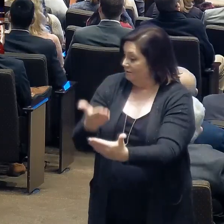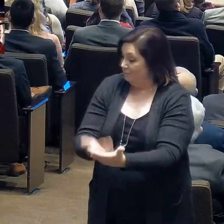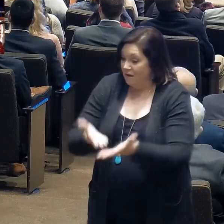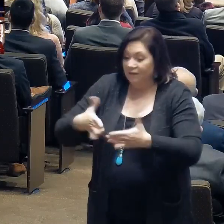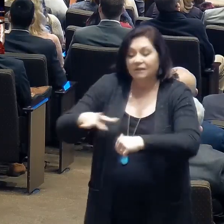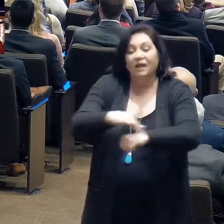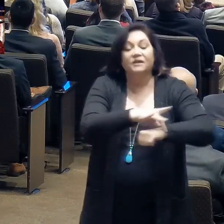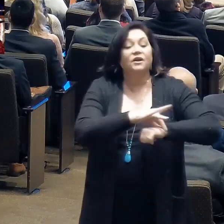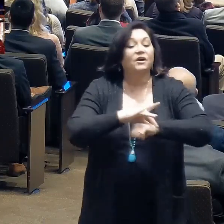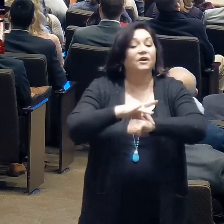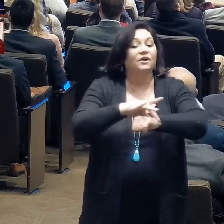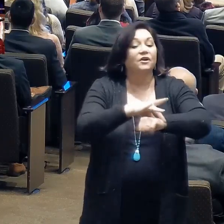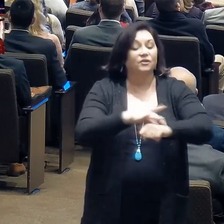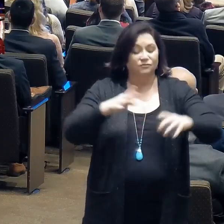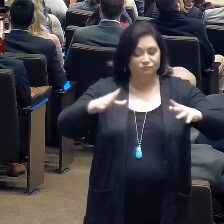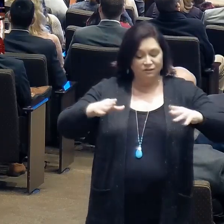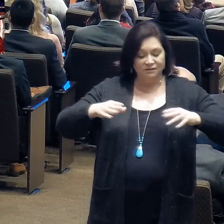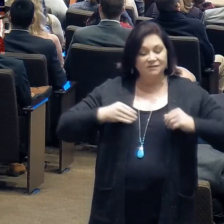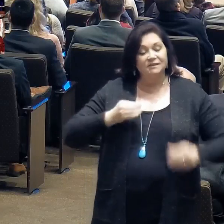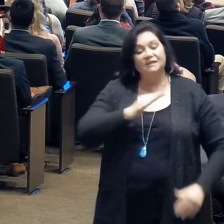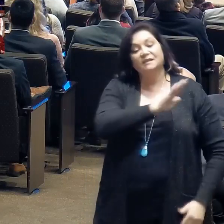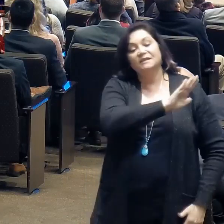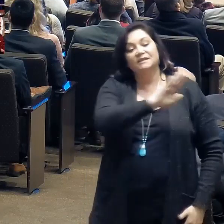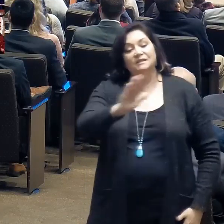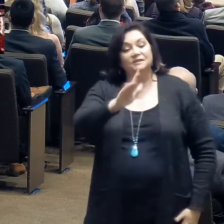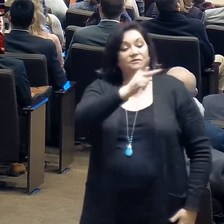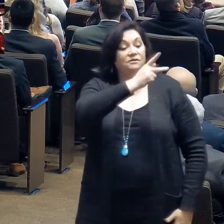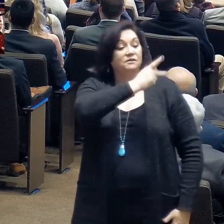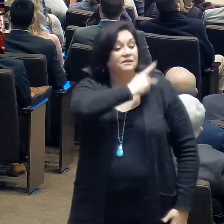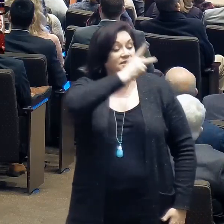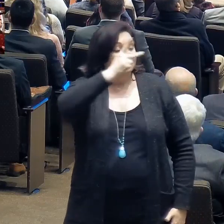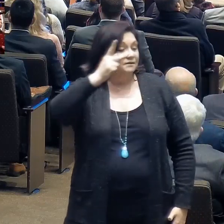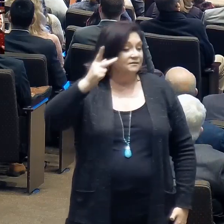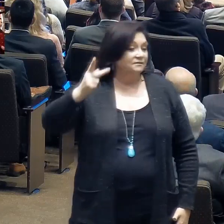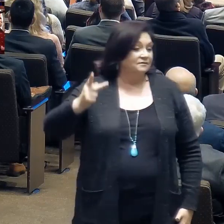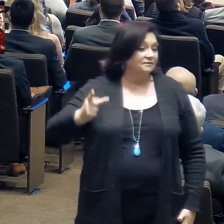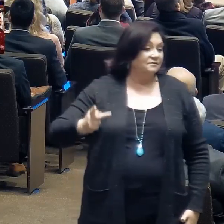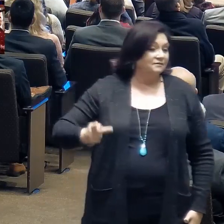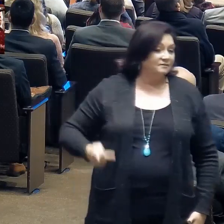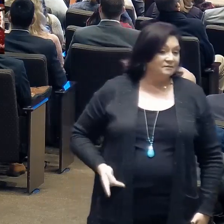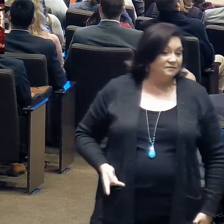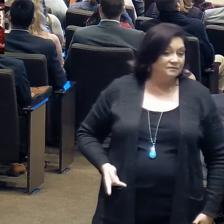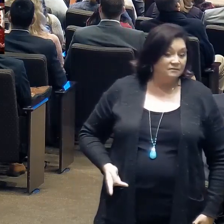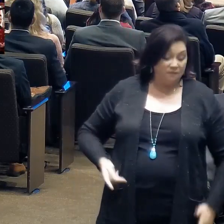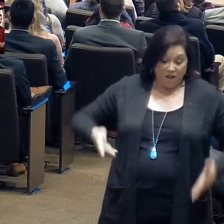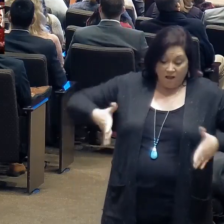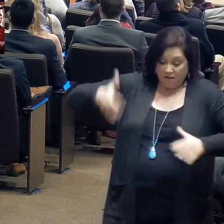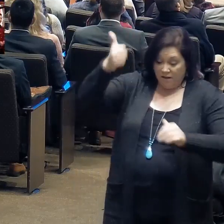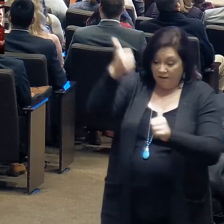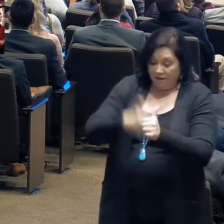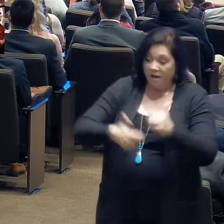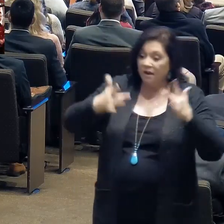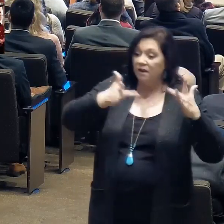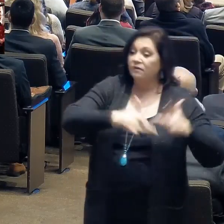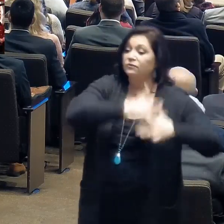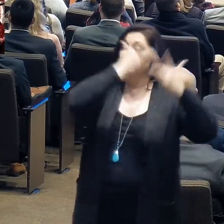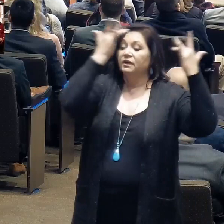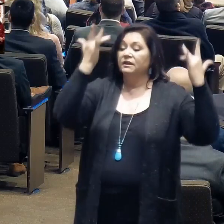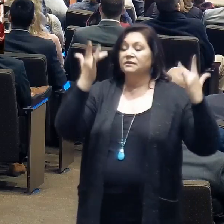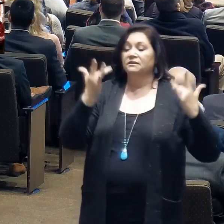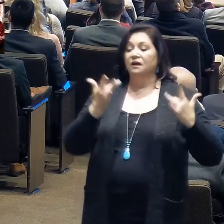us adore him. Let every